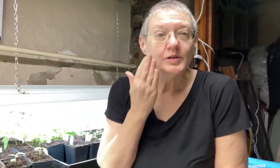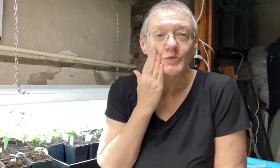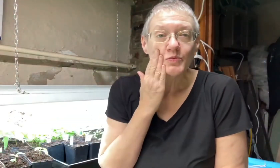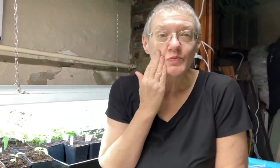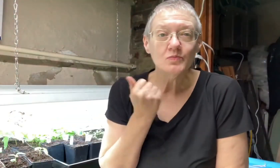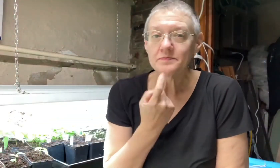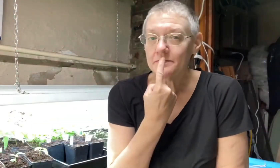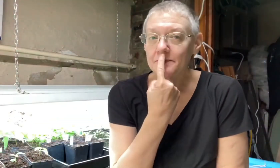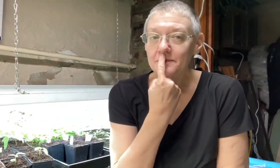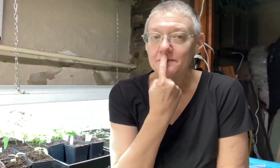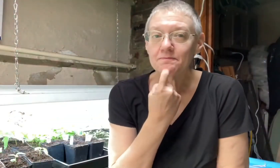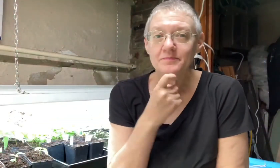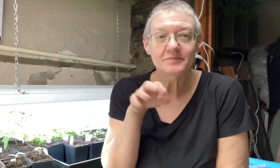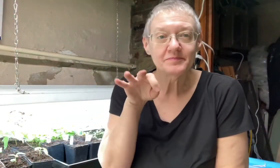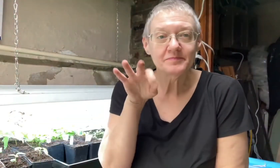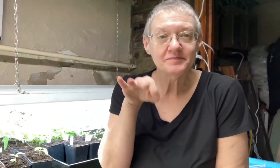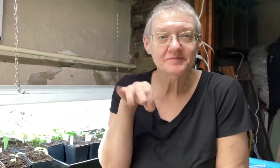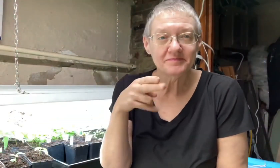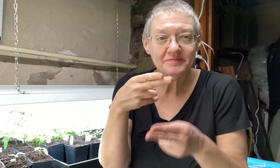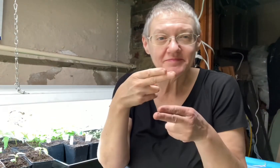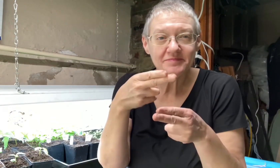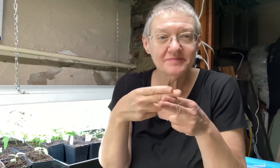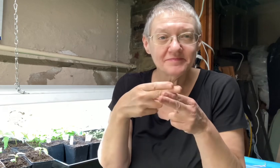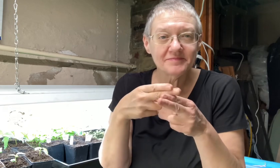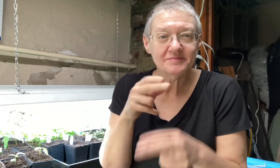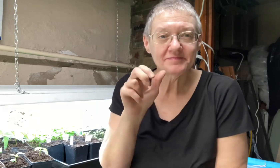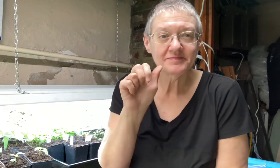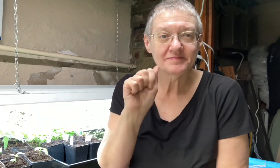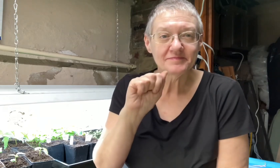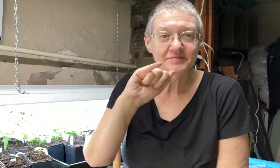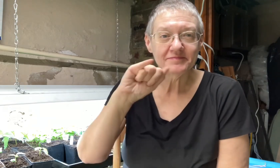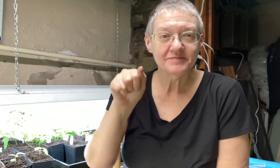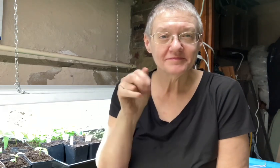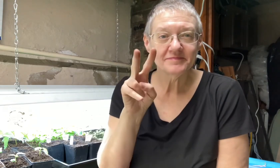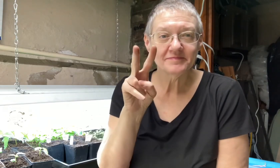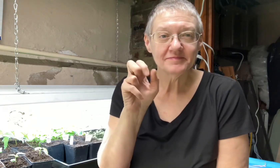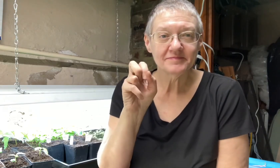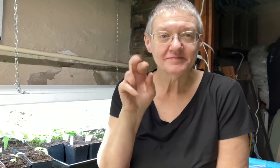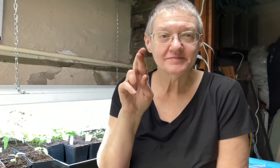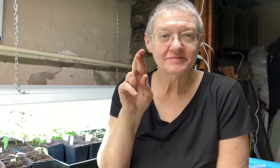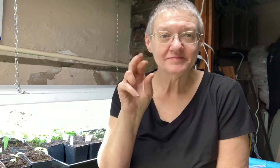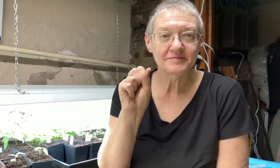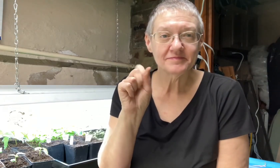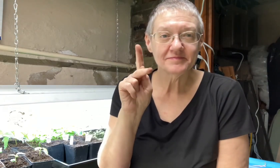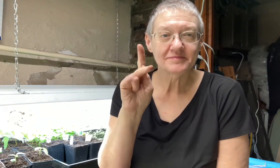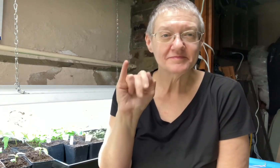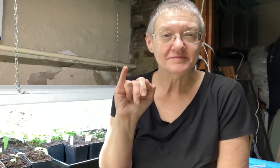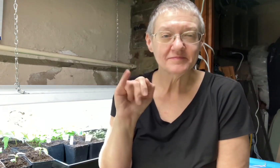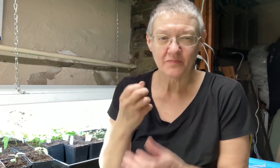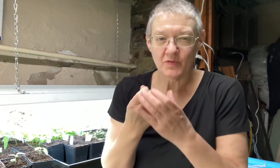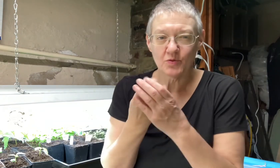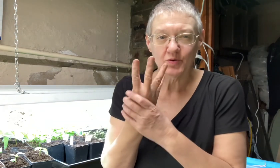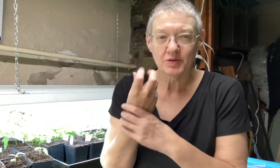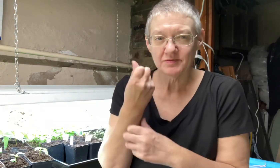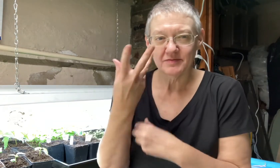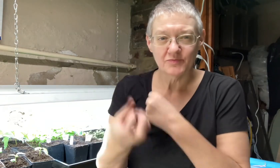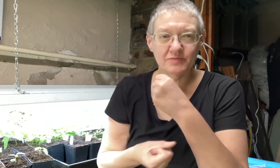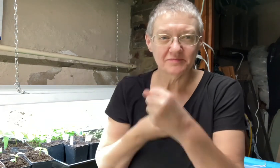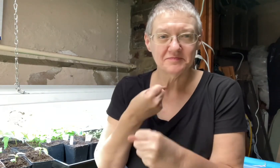Now, all of these sweet red peppers are the variety Ajvarski. I've grown